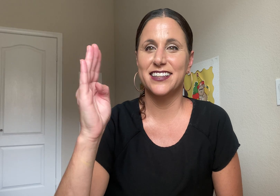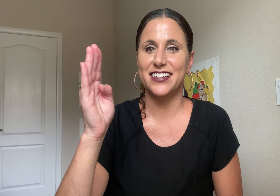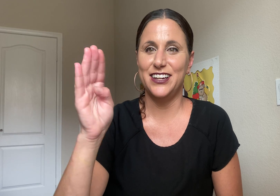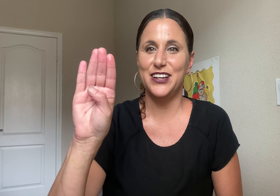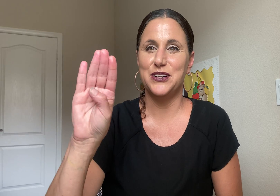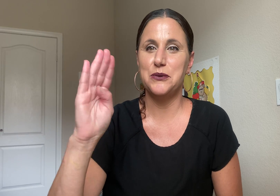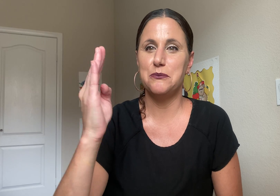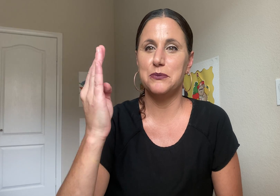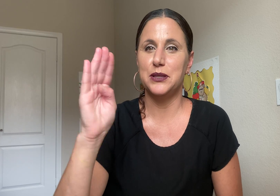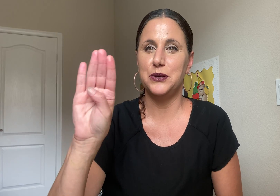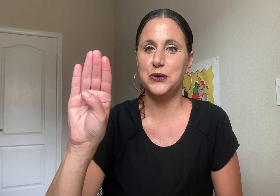There you go. Blue.